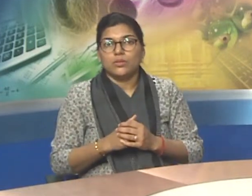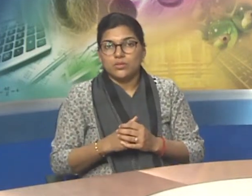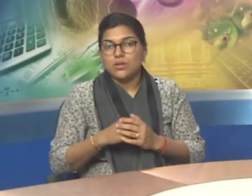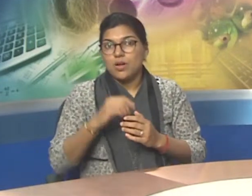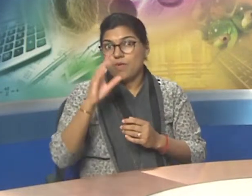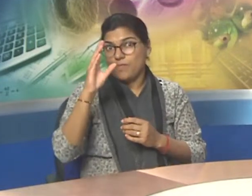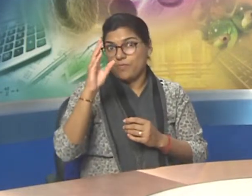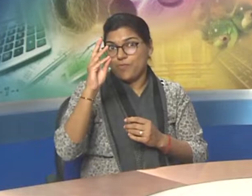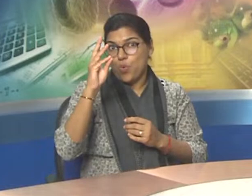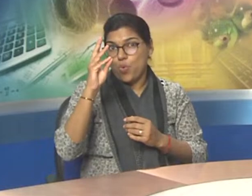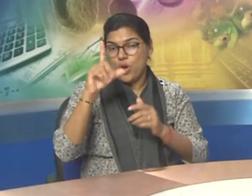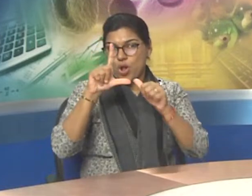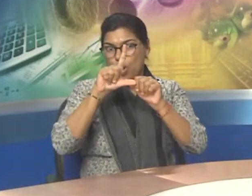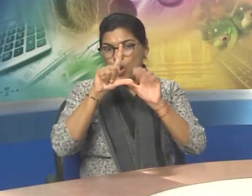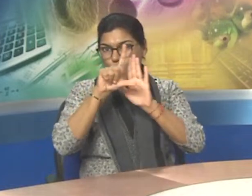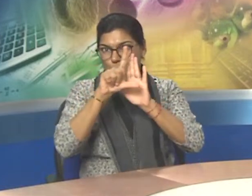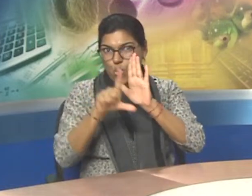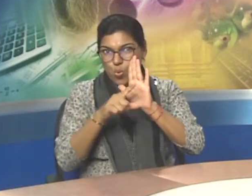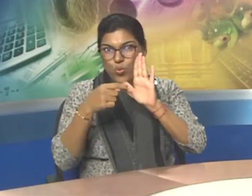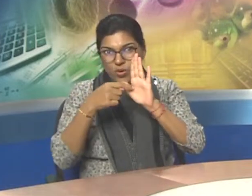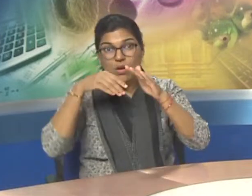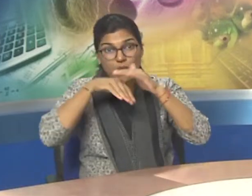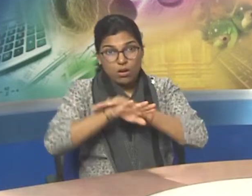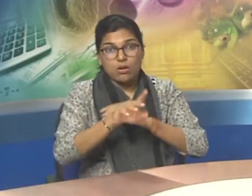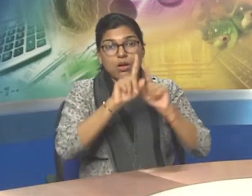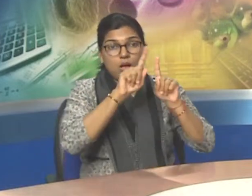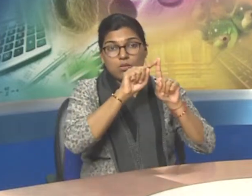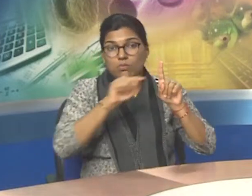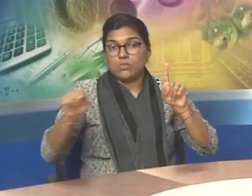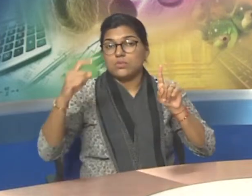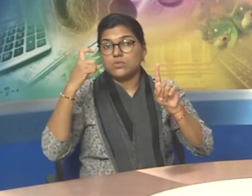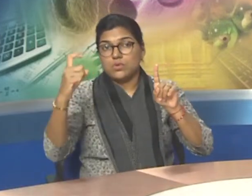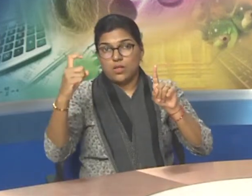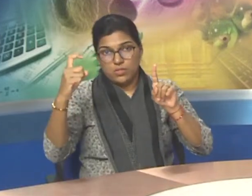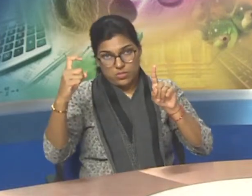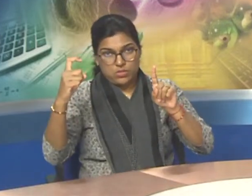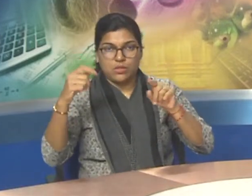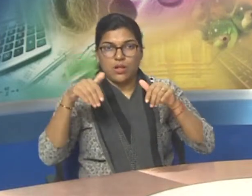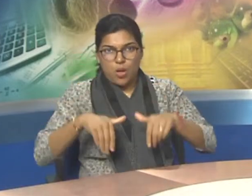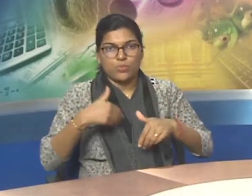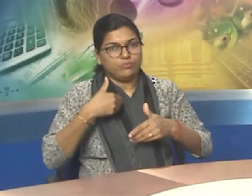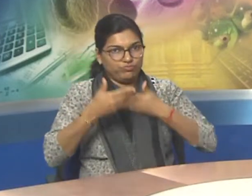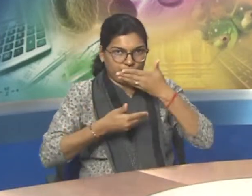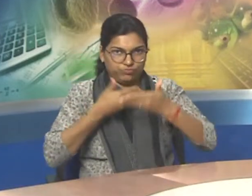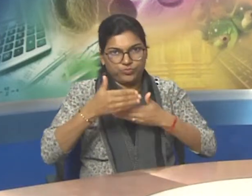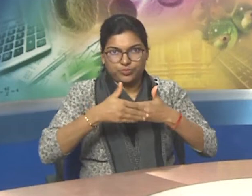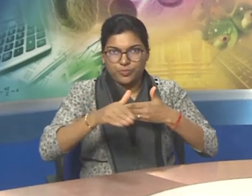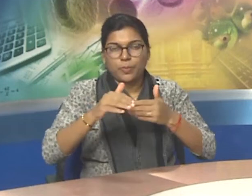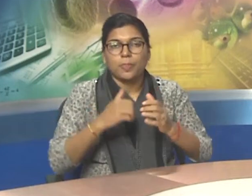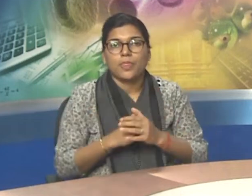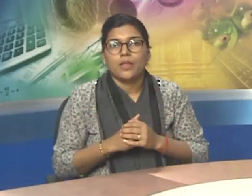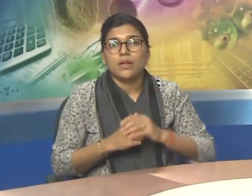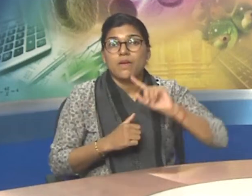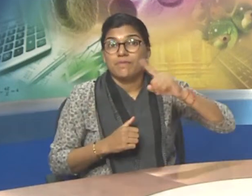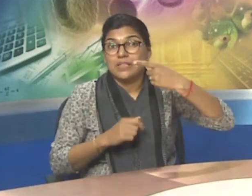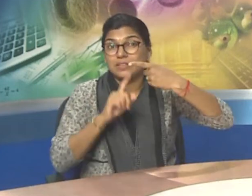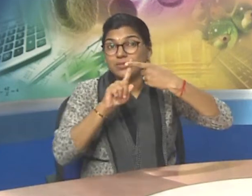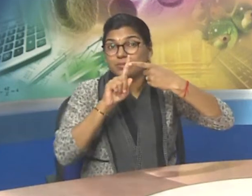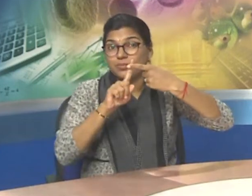You can see the fourth law. We will understand its implications now. It